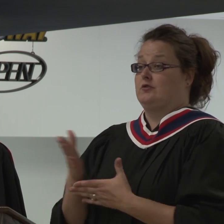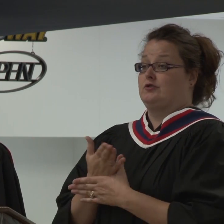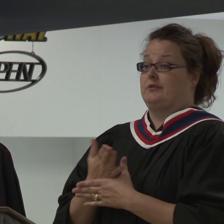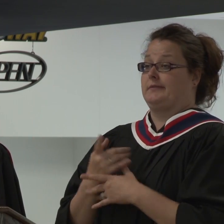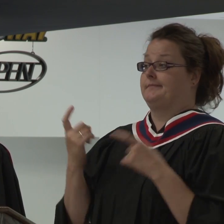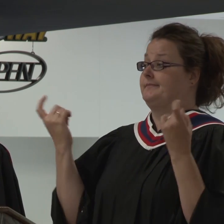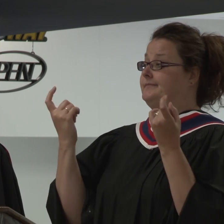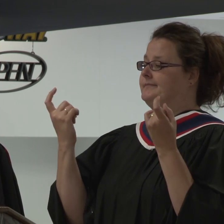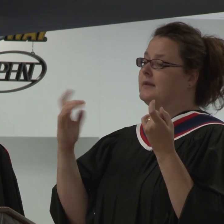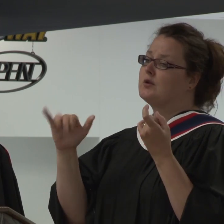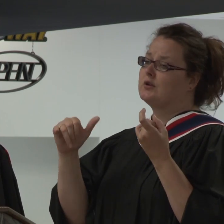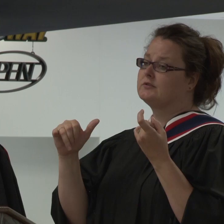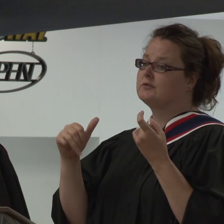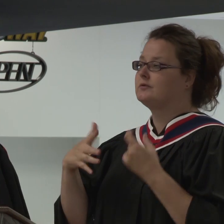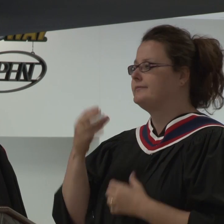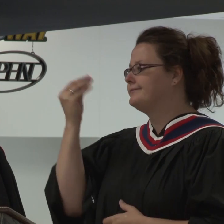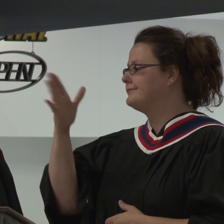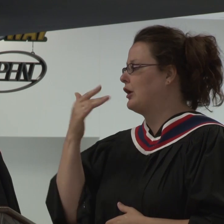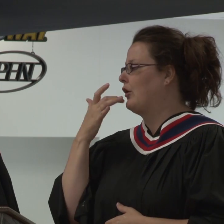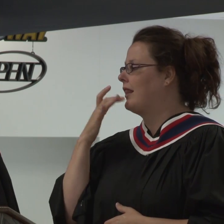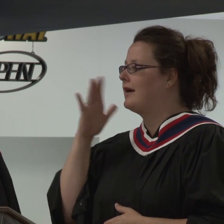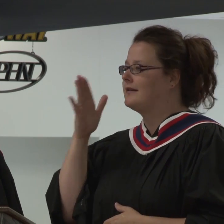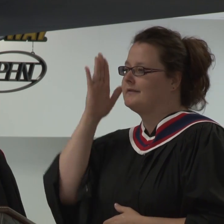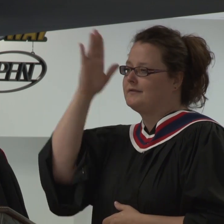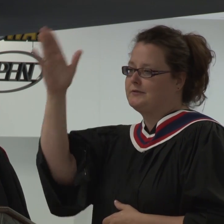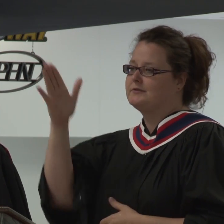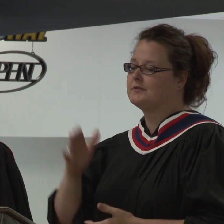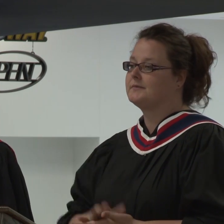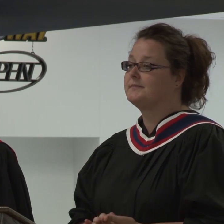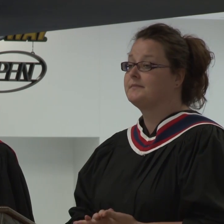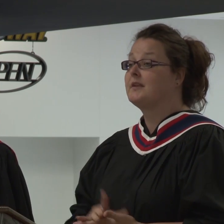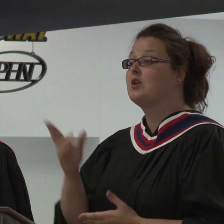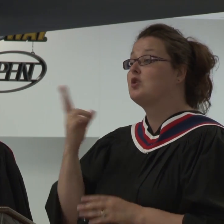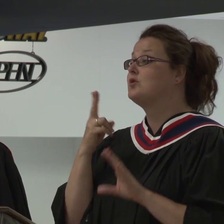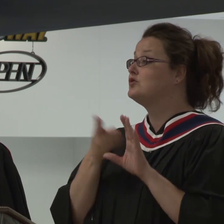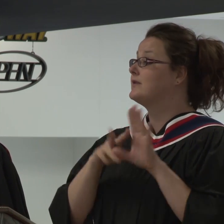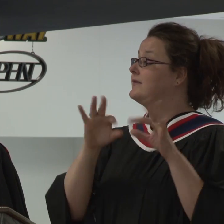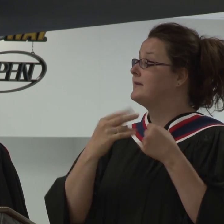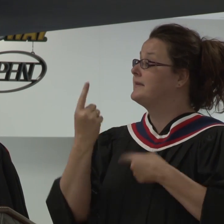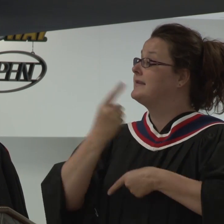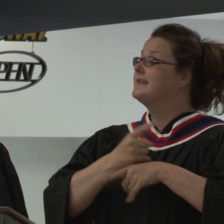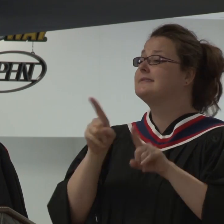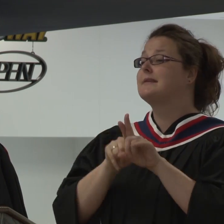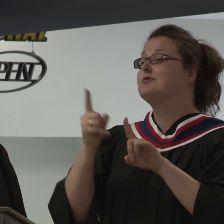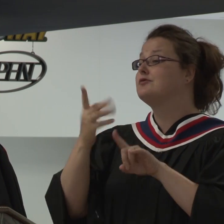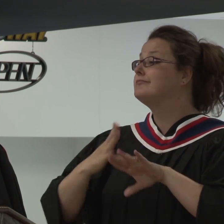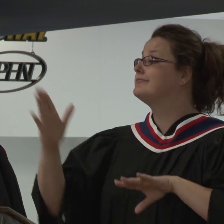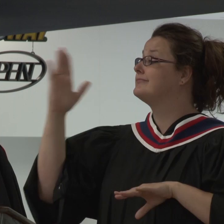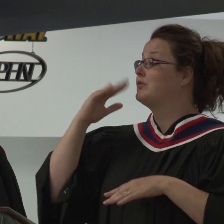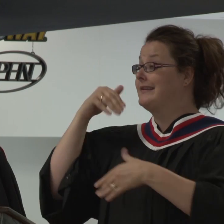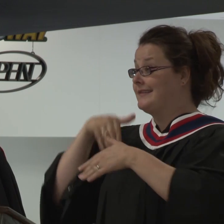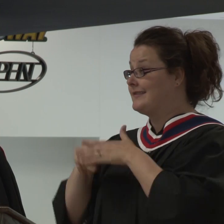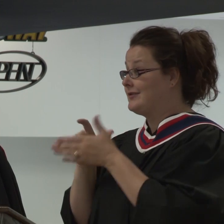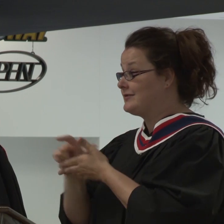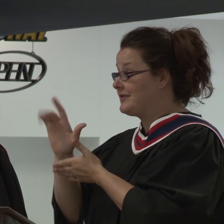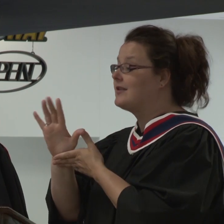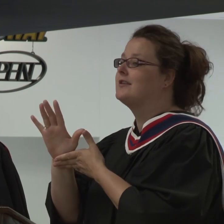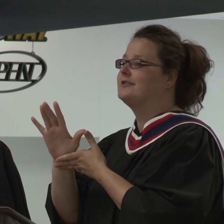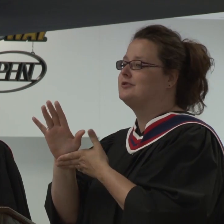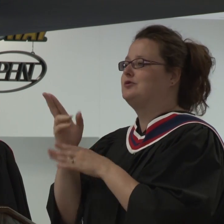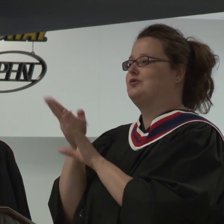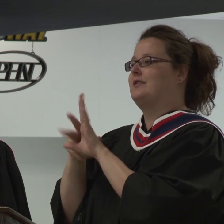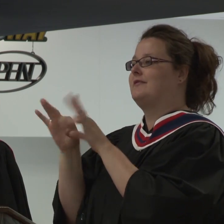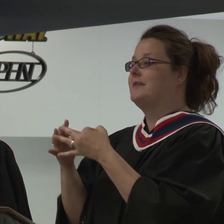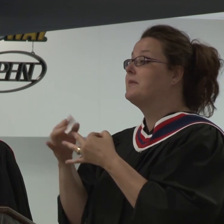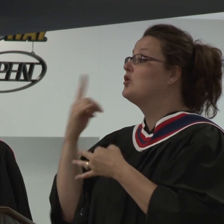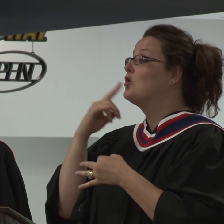course, to wish you continuing success as Loyalist graduates. You're joining a family today, just as you did when you first came through Loyalist doors. As